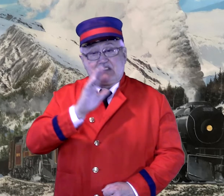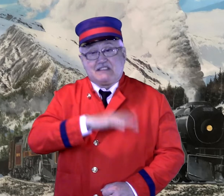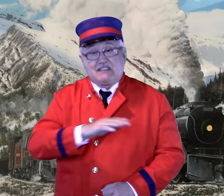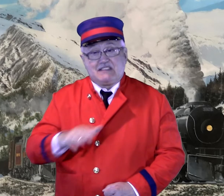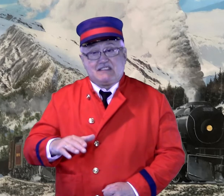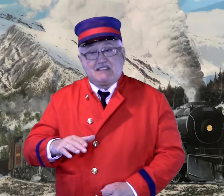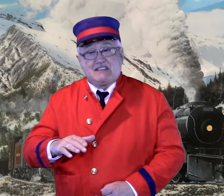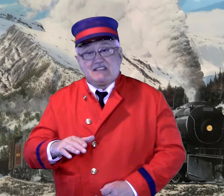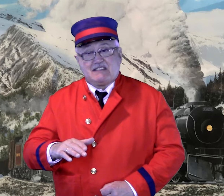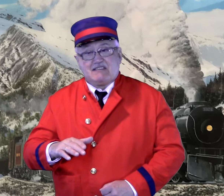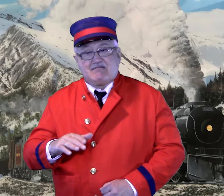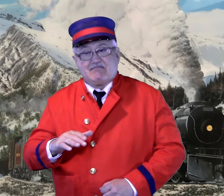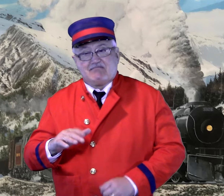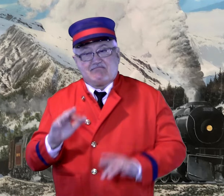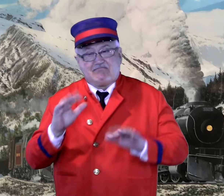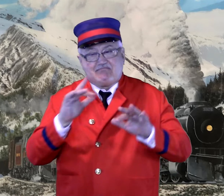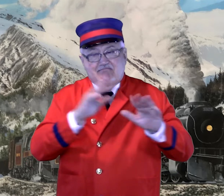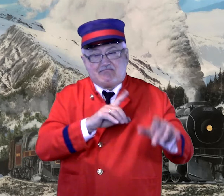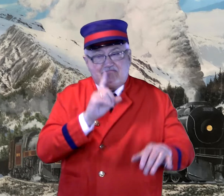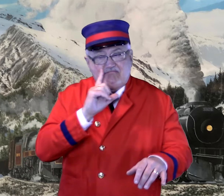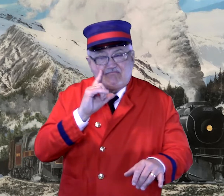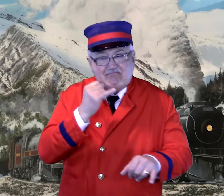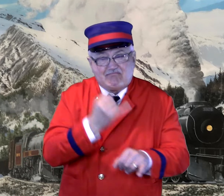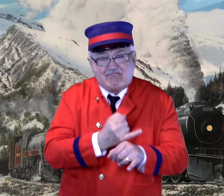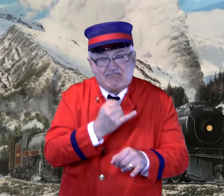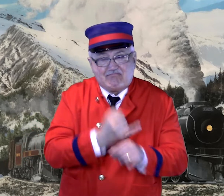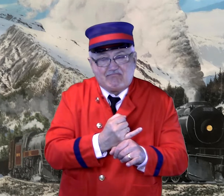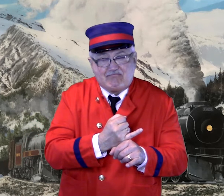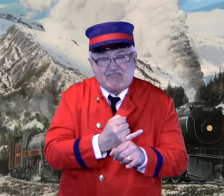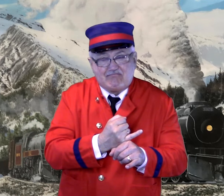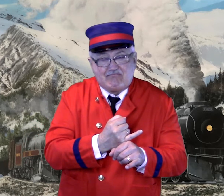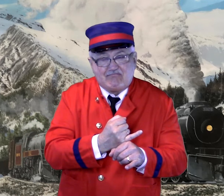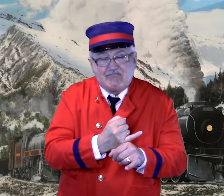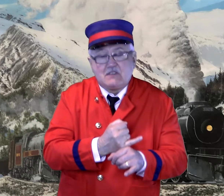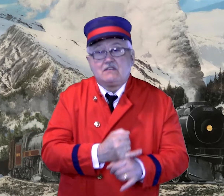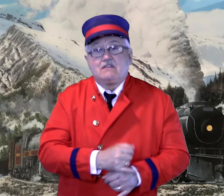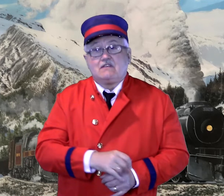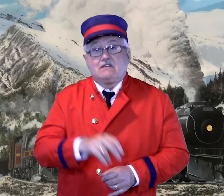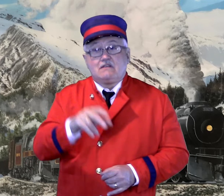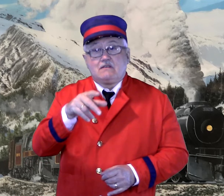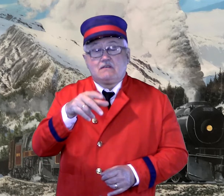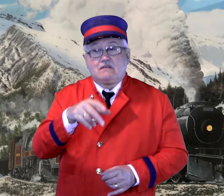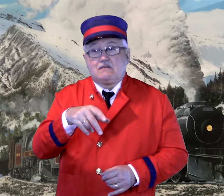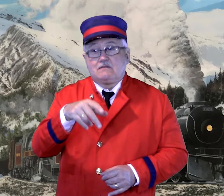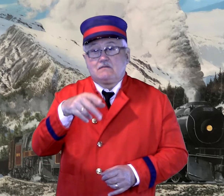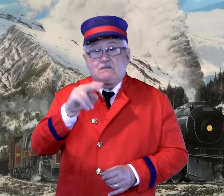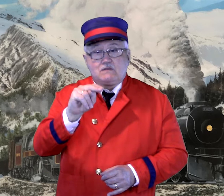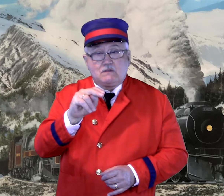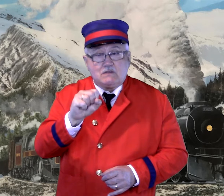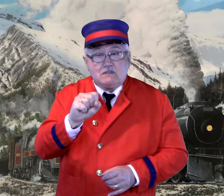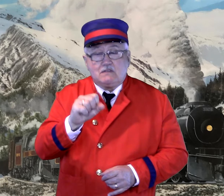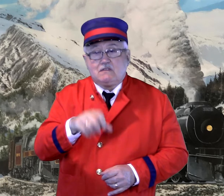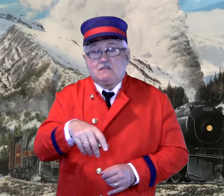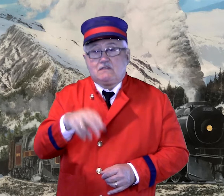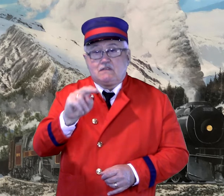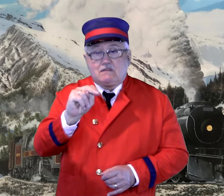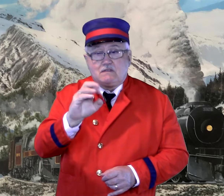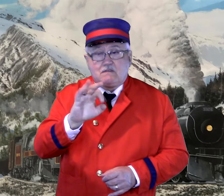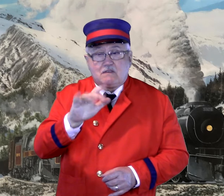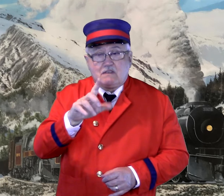Historically, deaf children who were of school age attended schools for the deaf. In Atlantic Canada, so